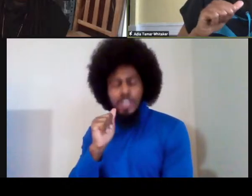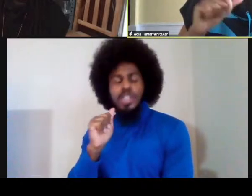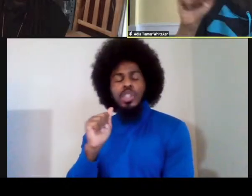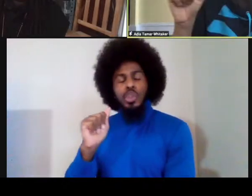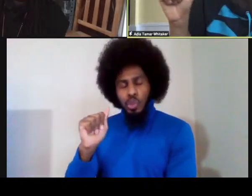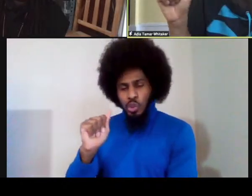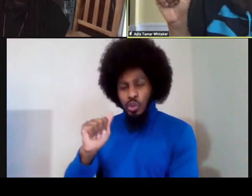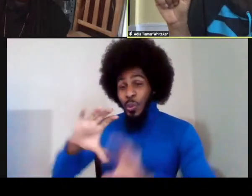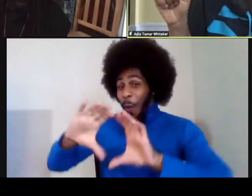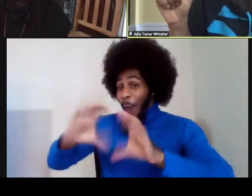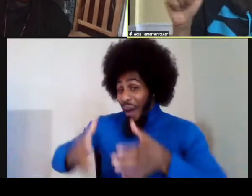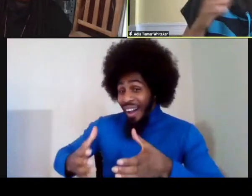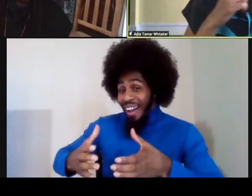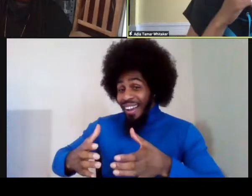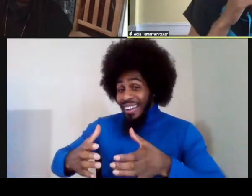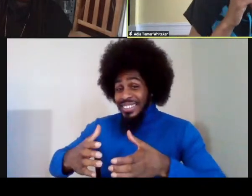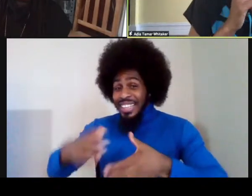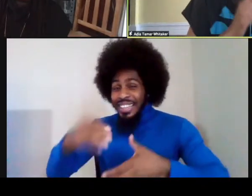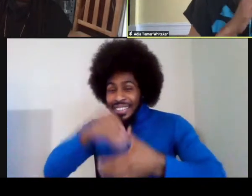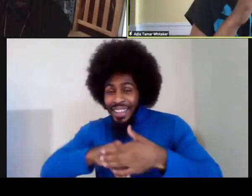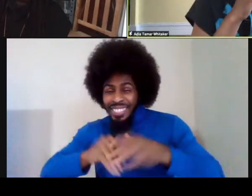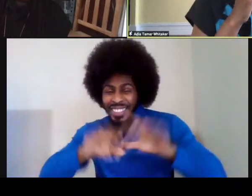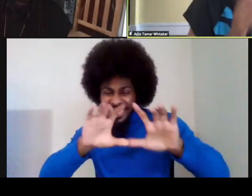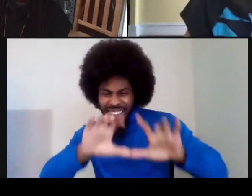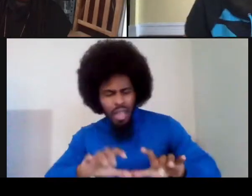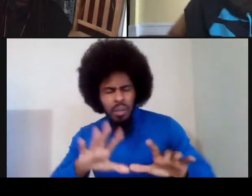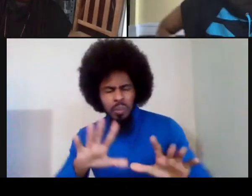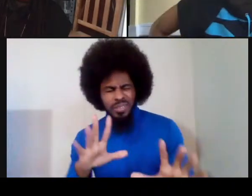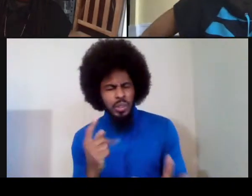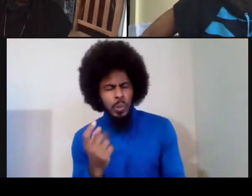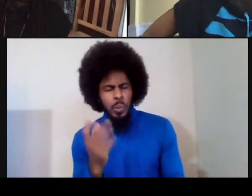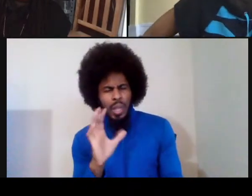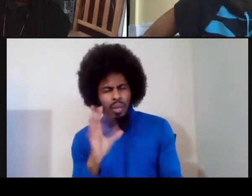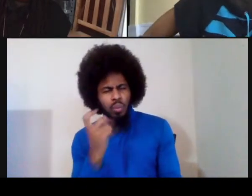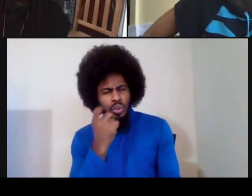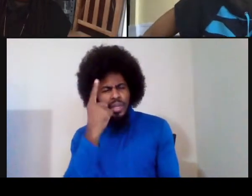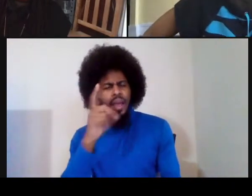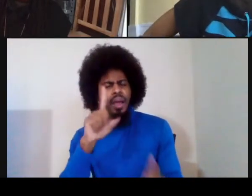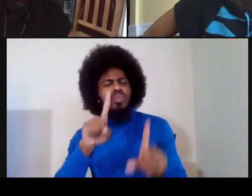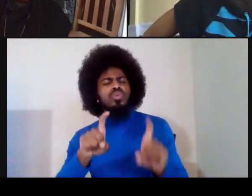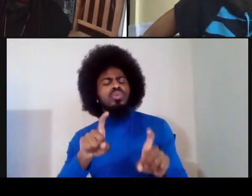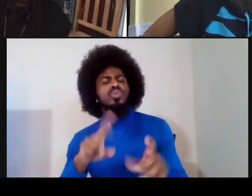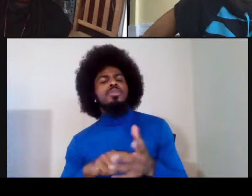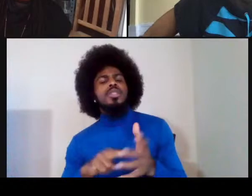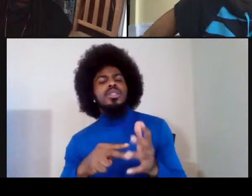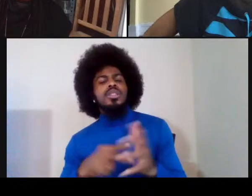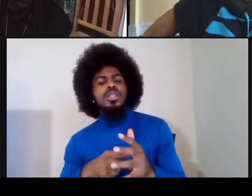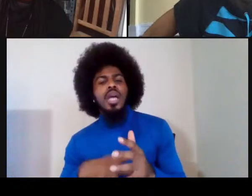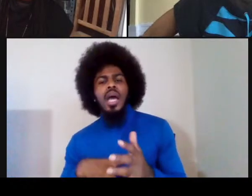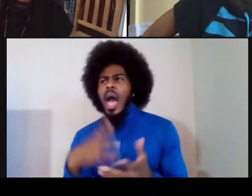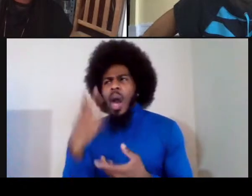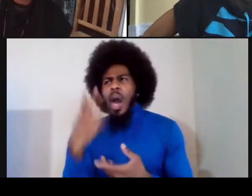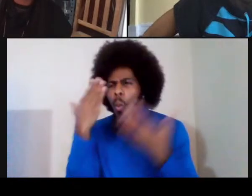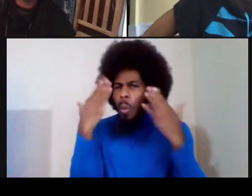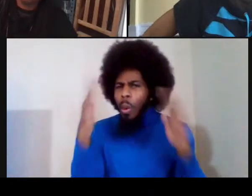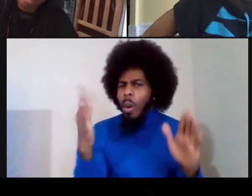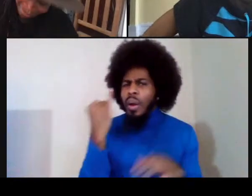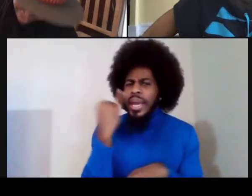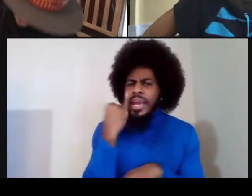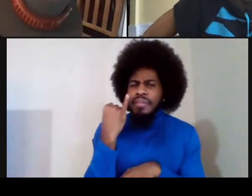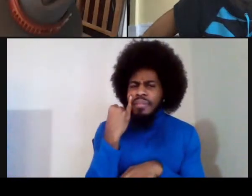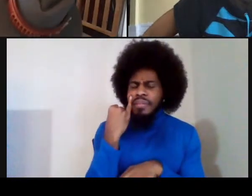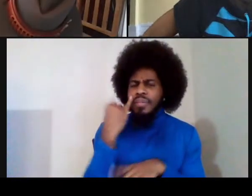Wait, what kind of aunties are? I don't know if that's a question for the chat people or y'all